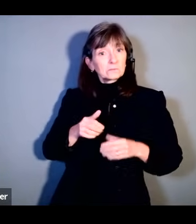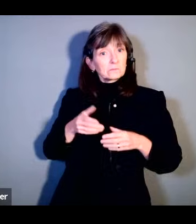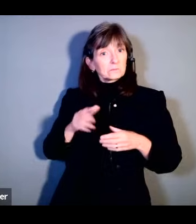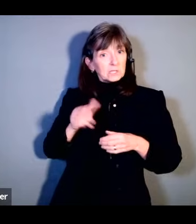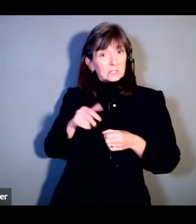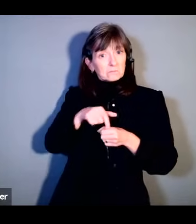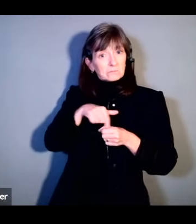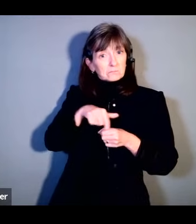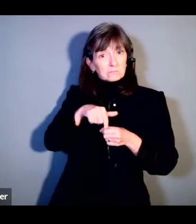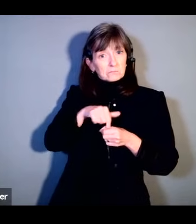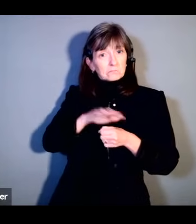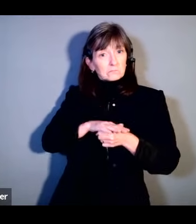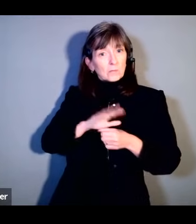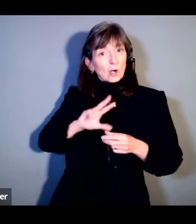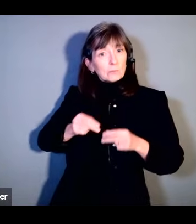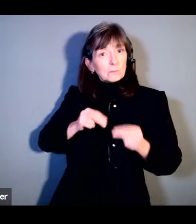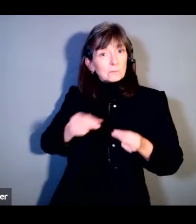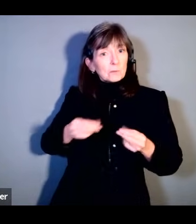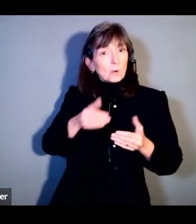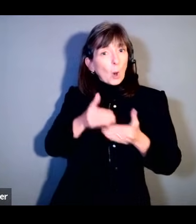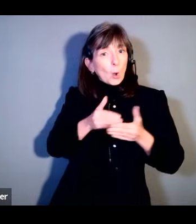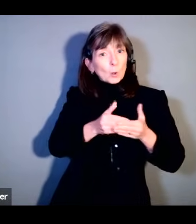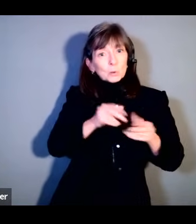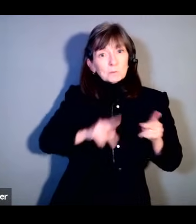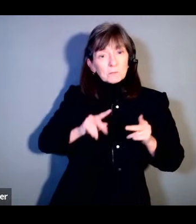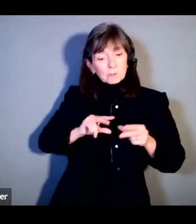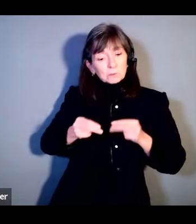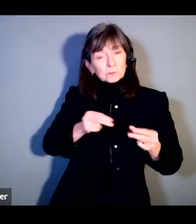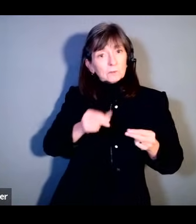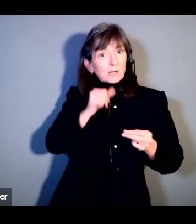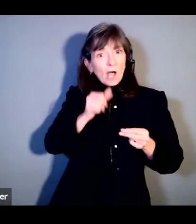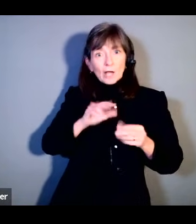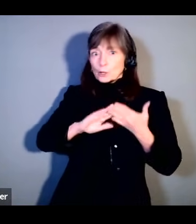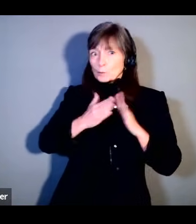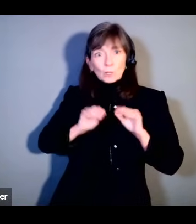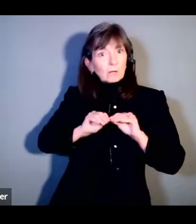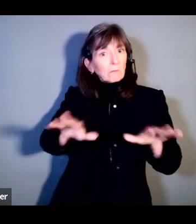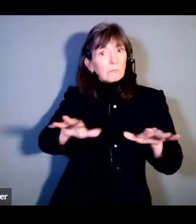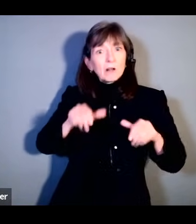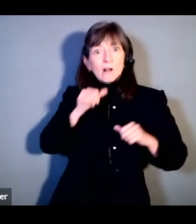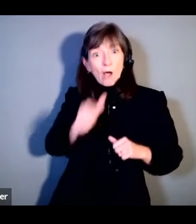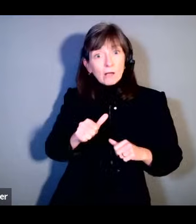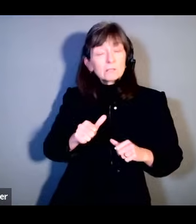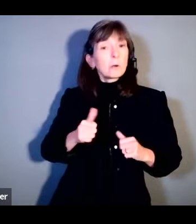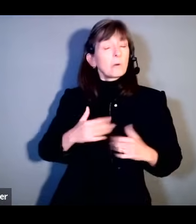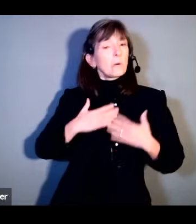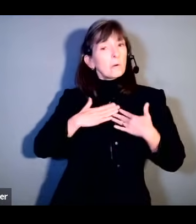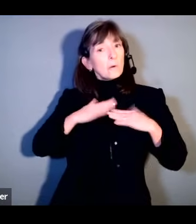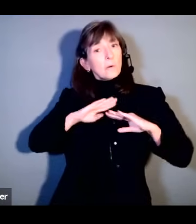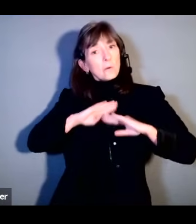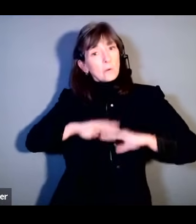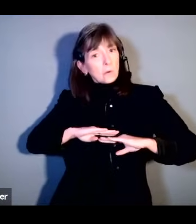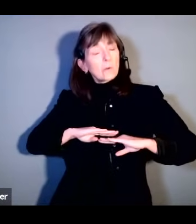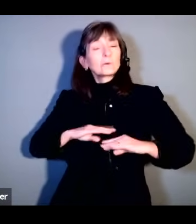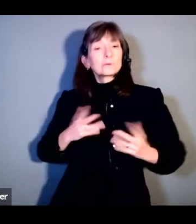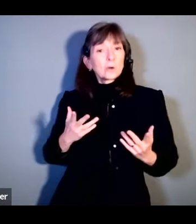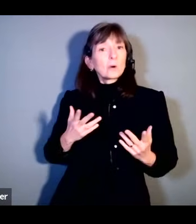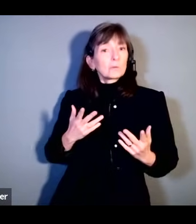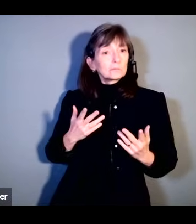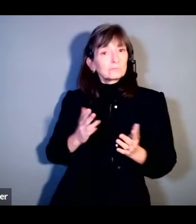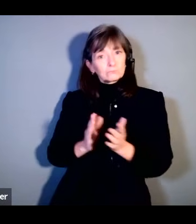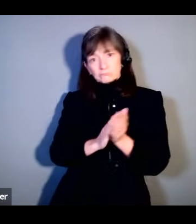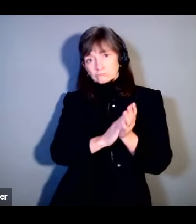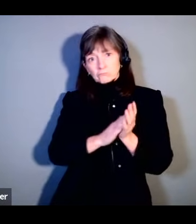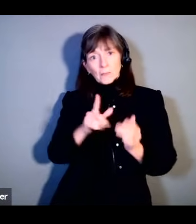those close contacts. So that's very reassuring, and I think a big plug for how well vaccines work. This group